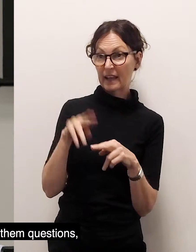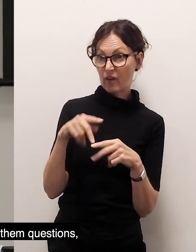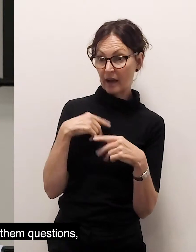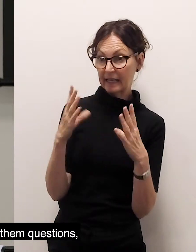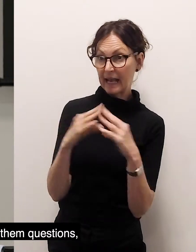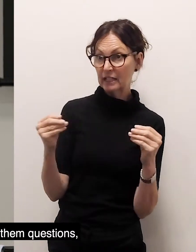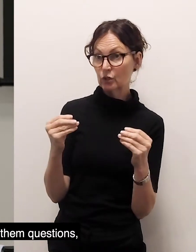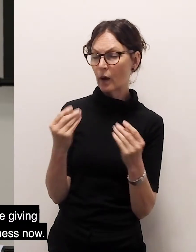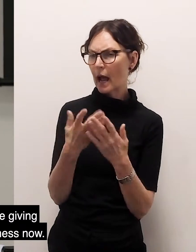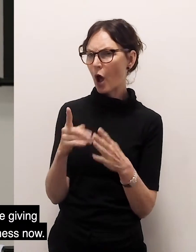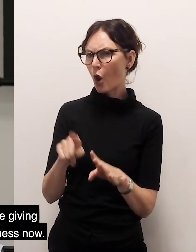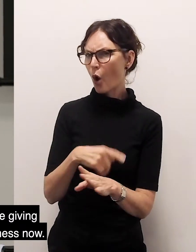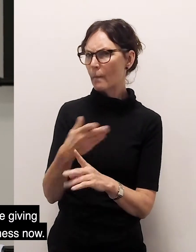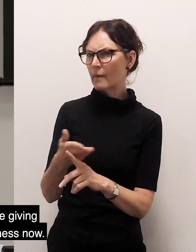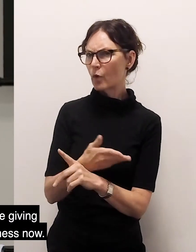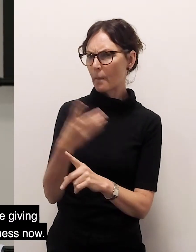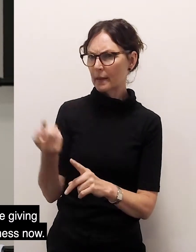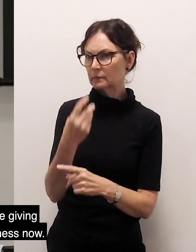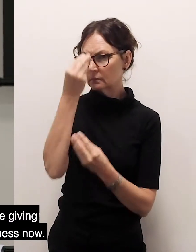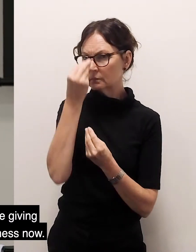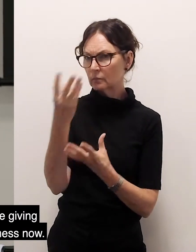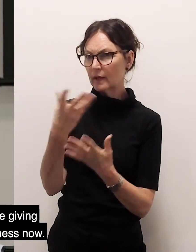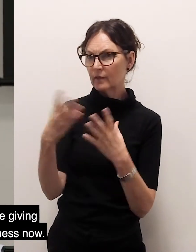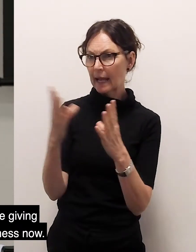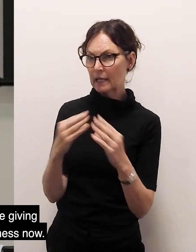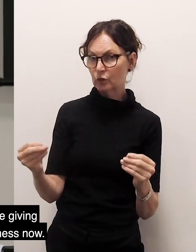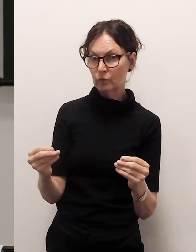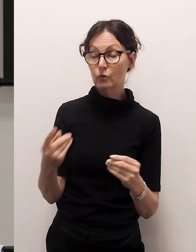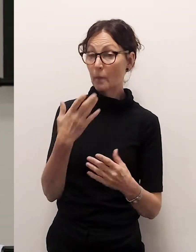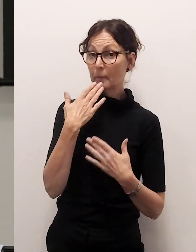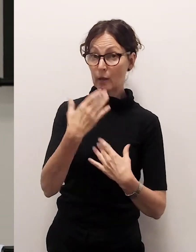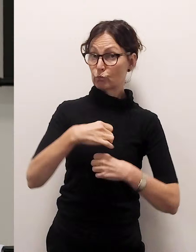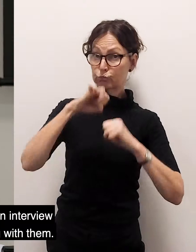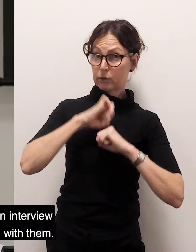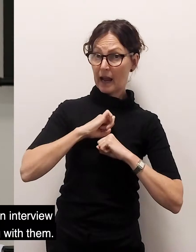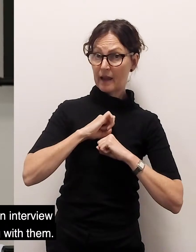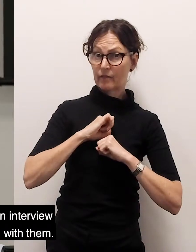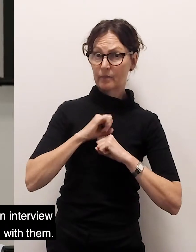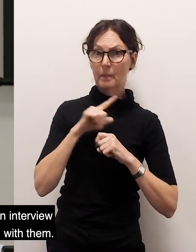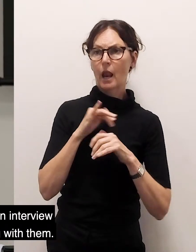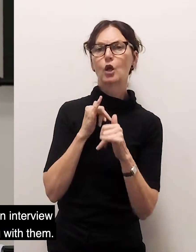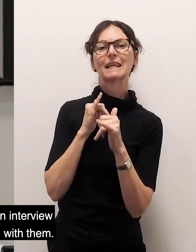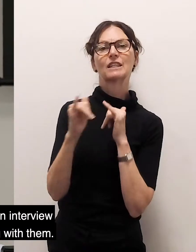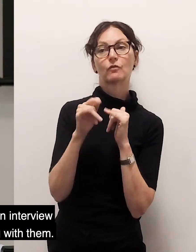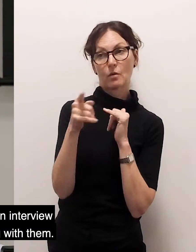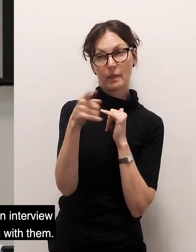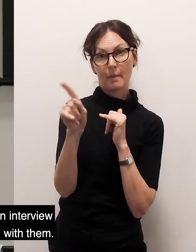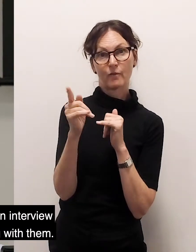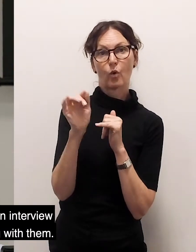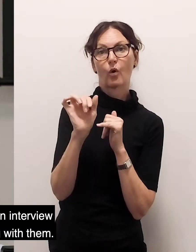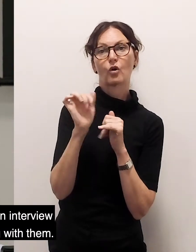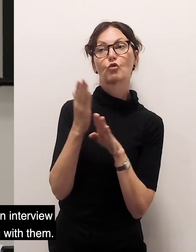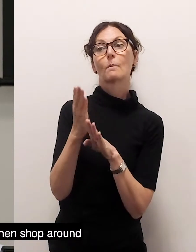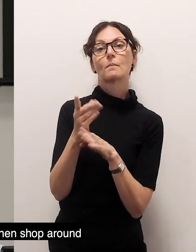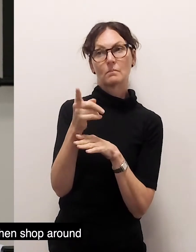be brave and ask them questions, because you're giving them your business now. So think of it as an interview that you're having with